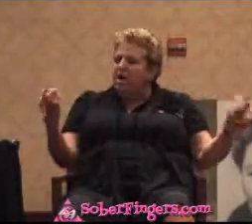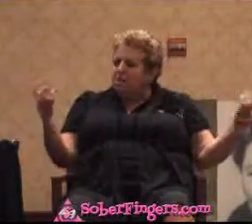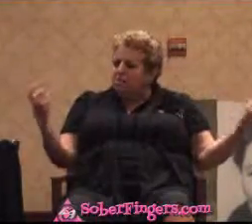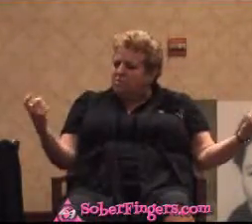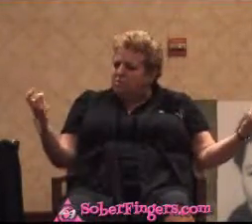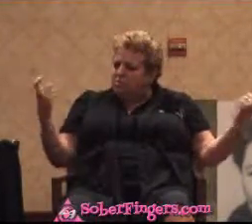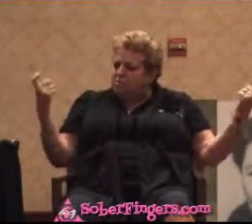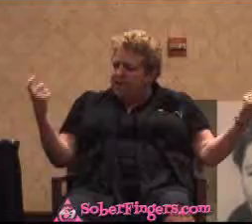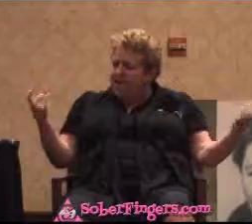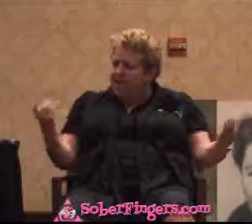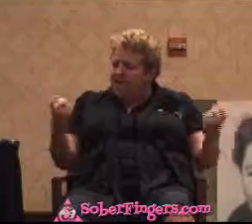a